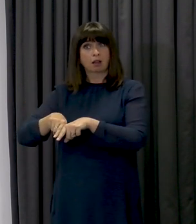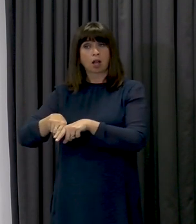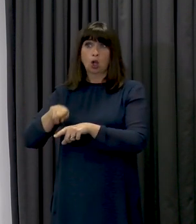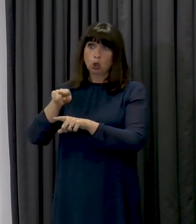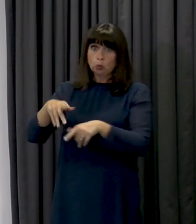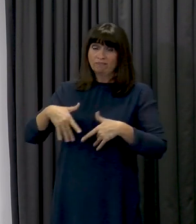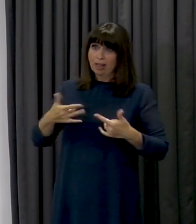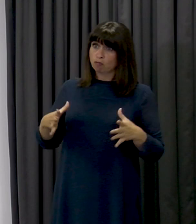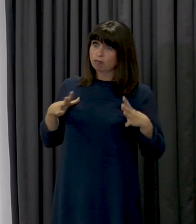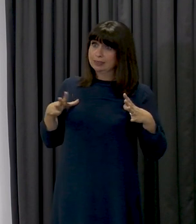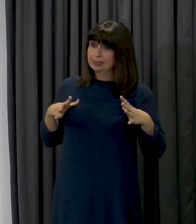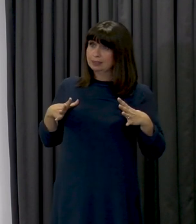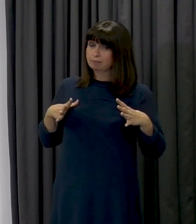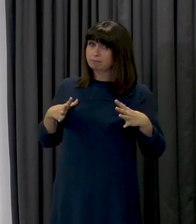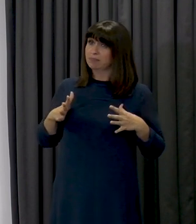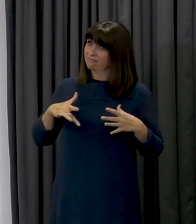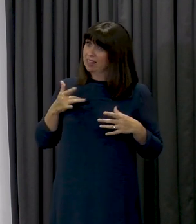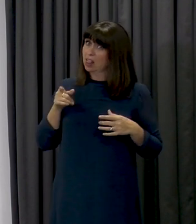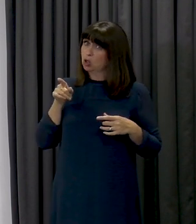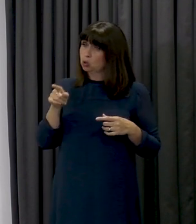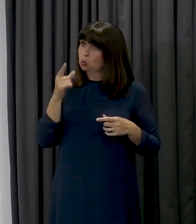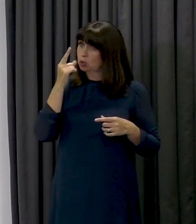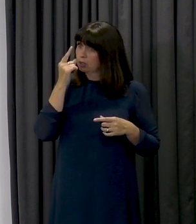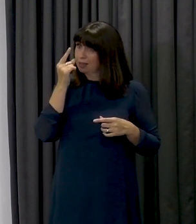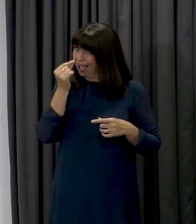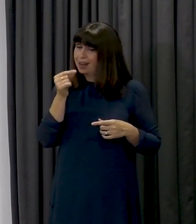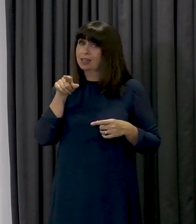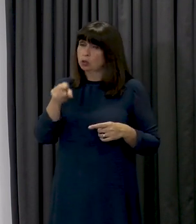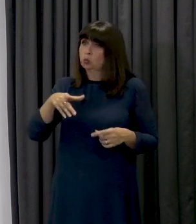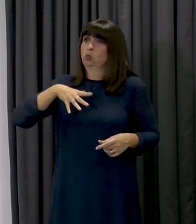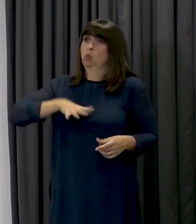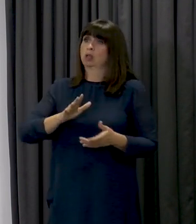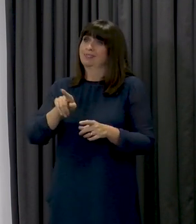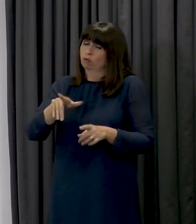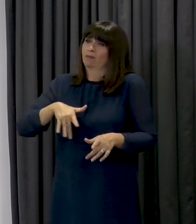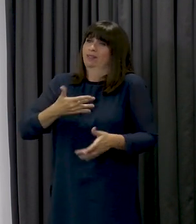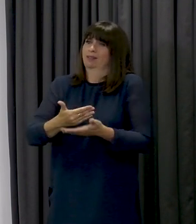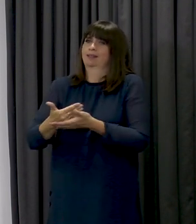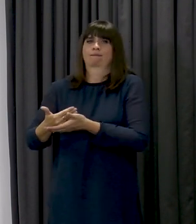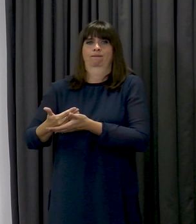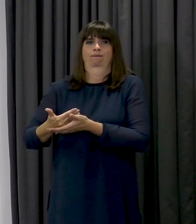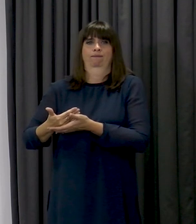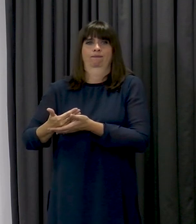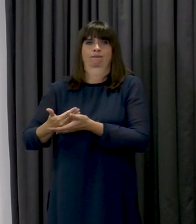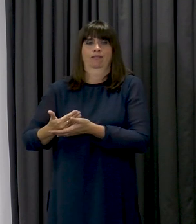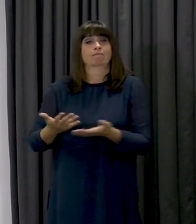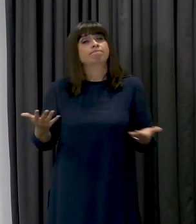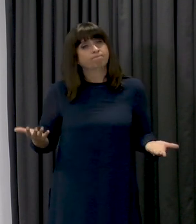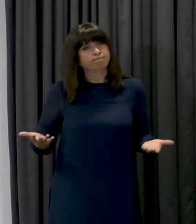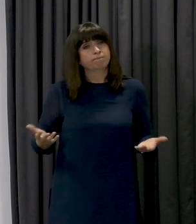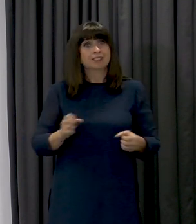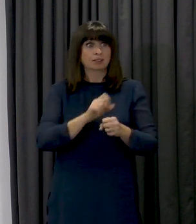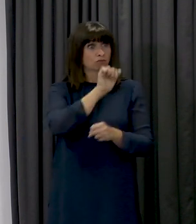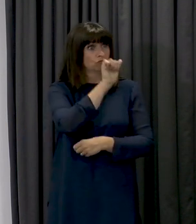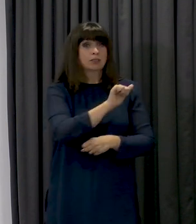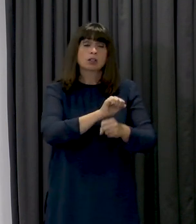and able to resume parts of their lives, to know that the advice in Wales is to be safe for them to do so. Because as I said, Tom, the virus in